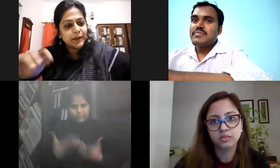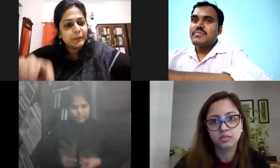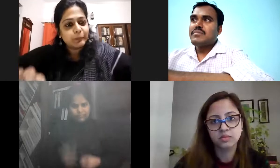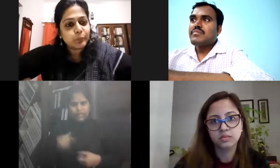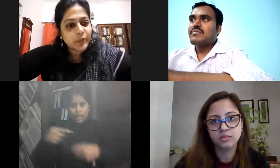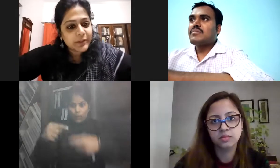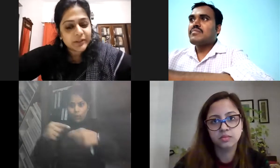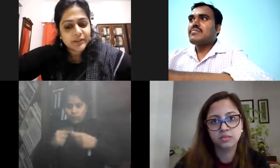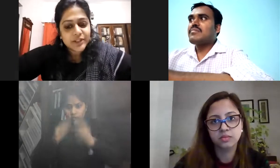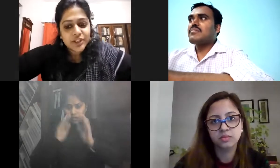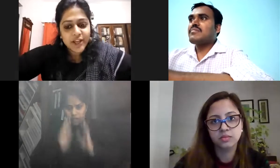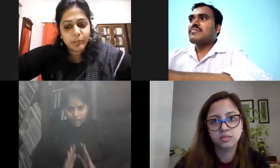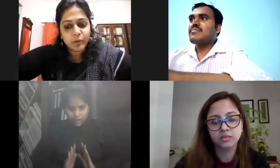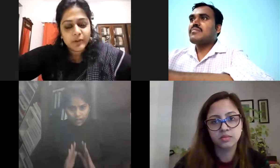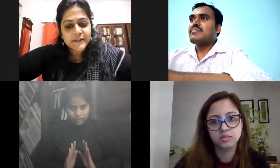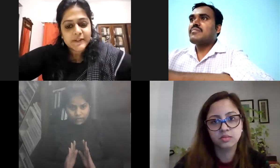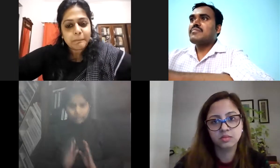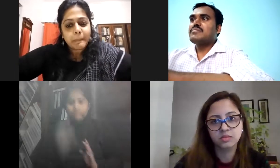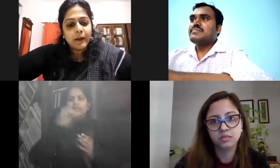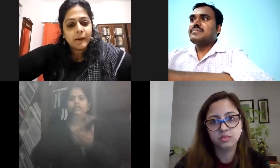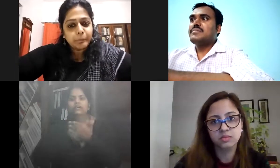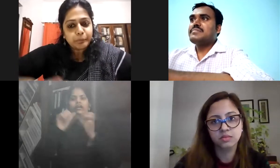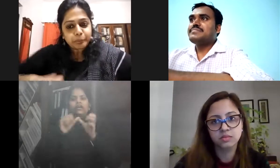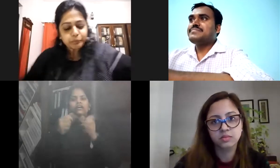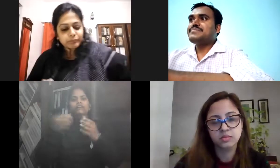please put them in the chat box.